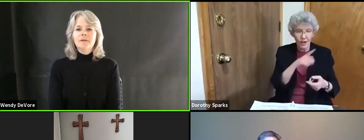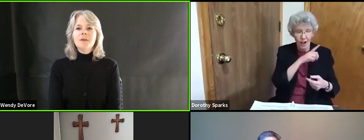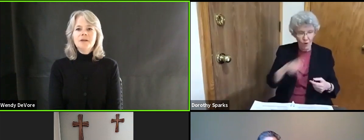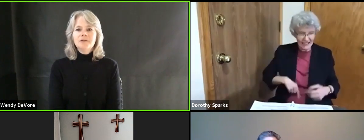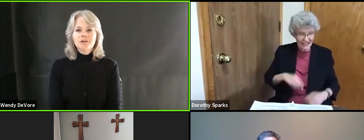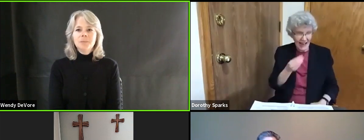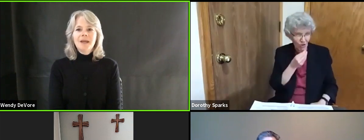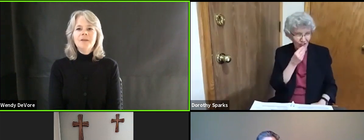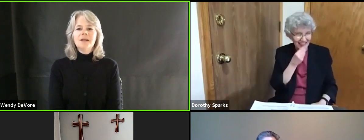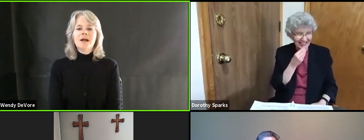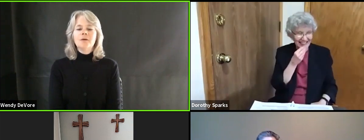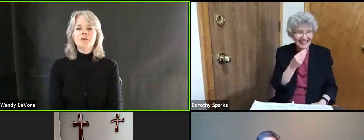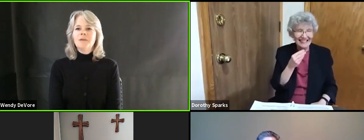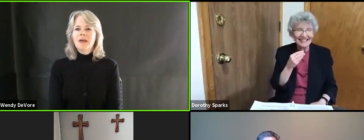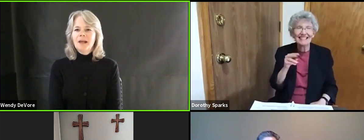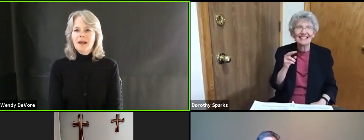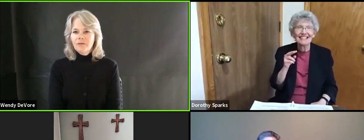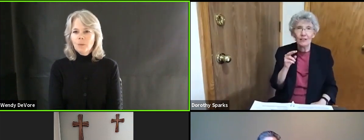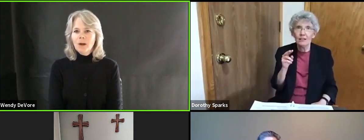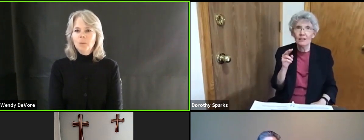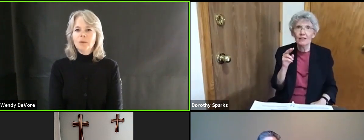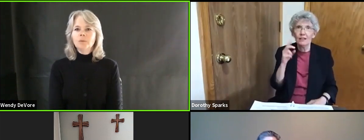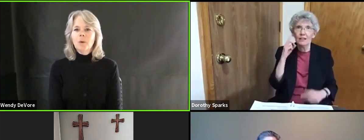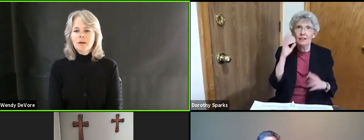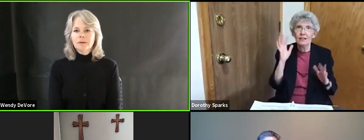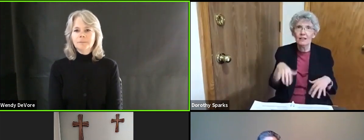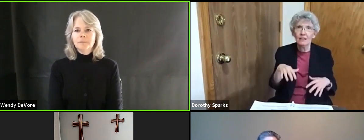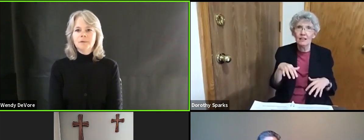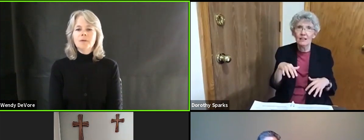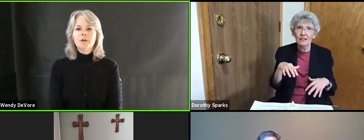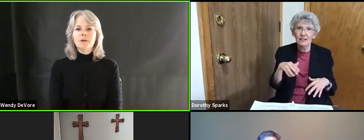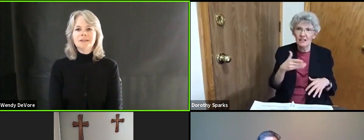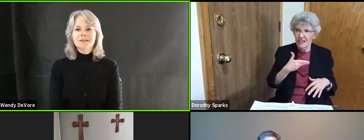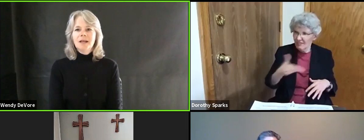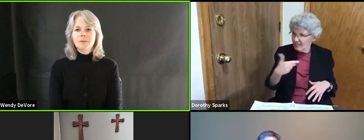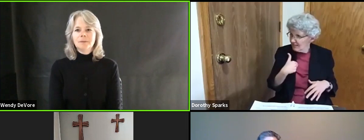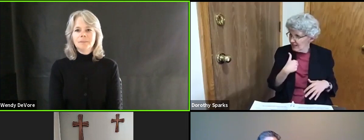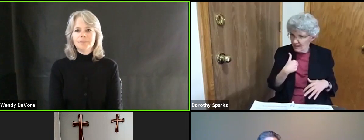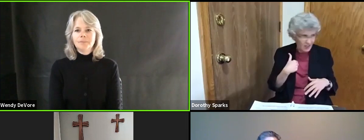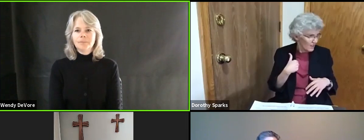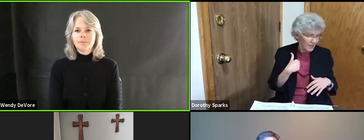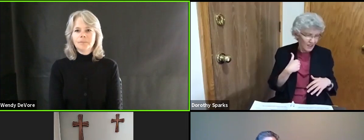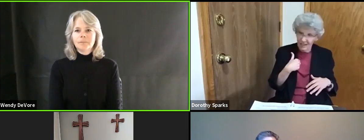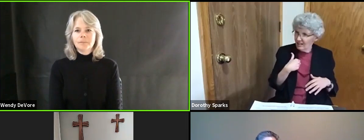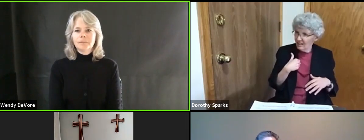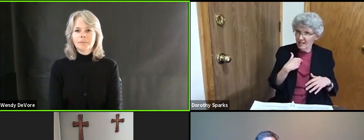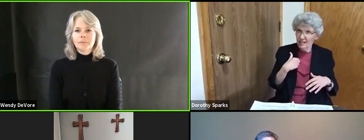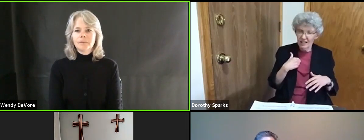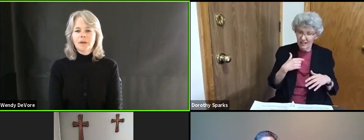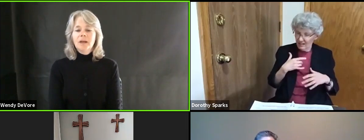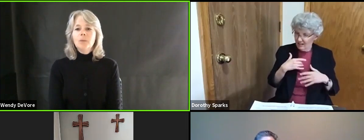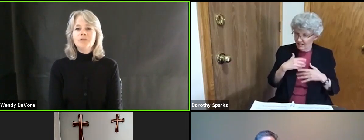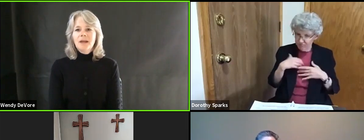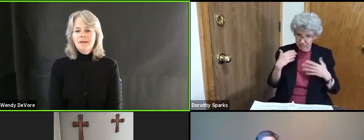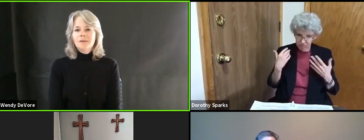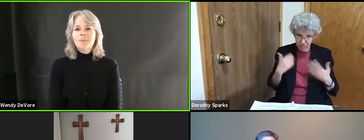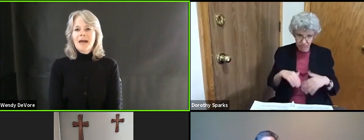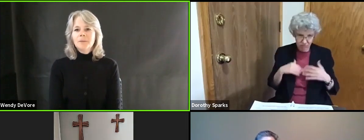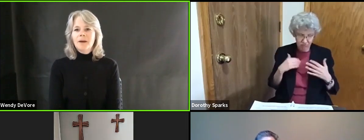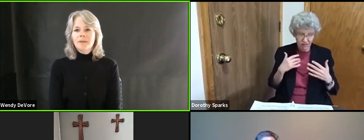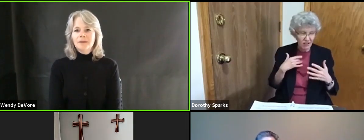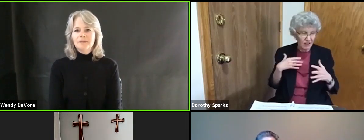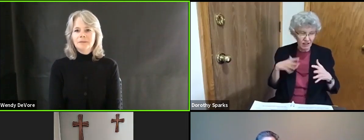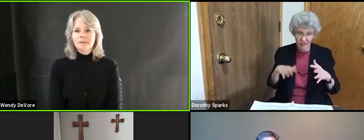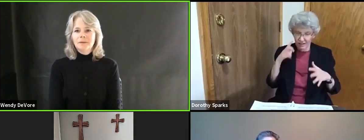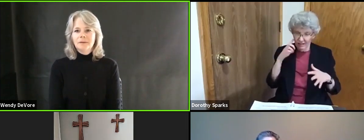And the minister made the announcement that everyone was welcome to the Lord's table. And he was taken